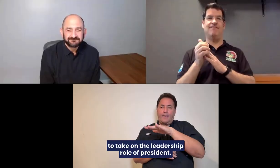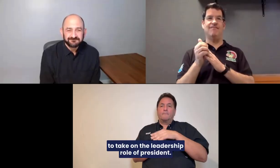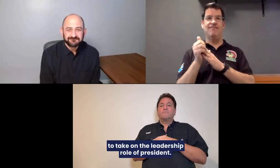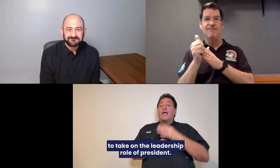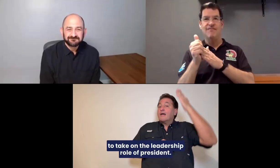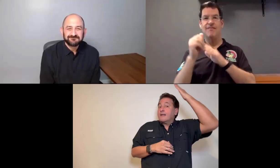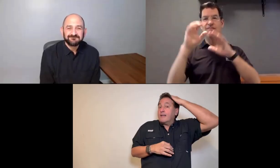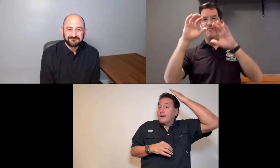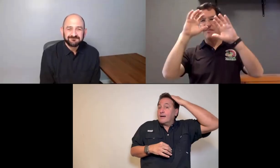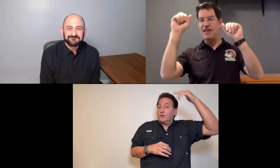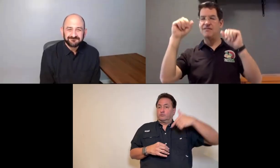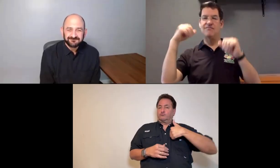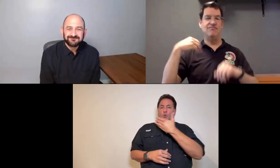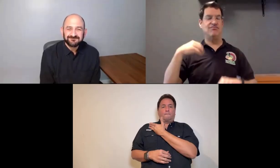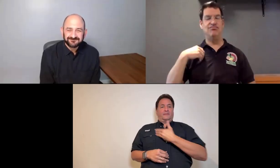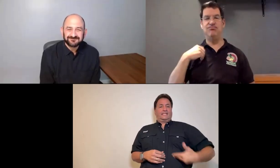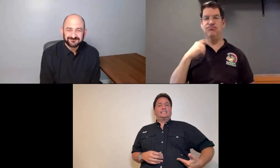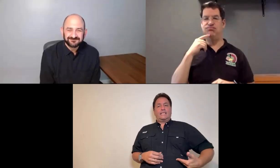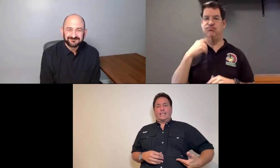role of president.